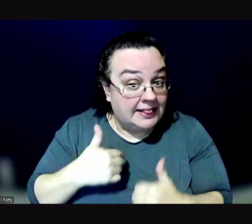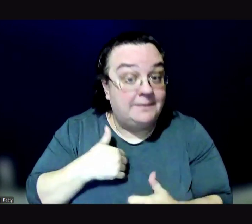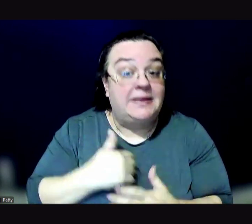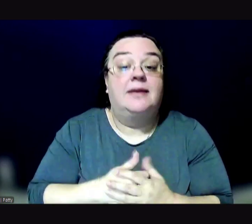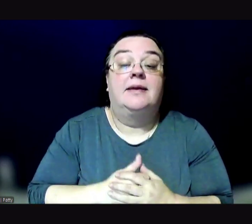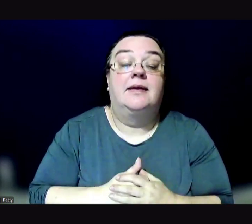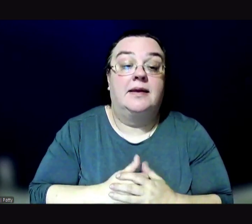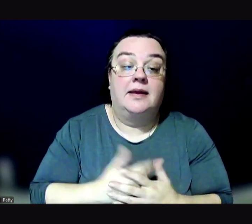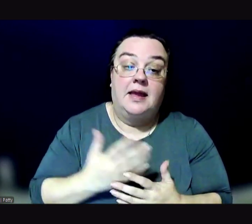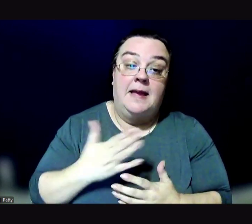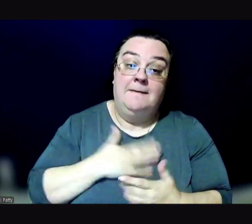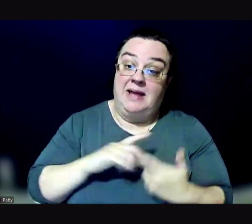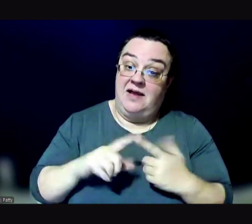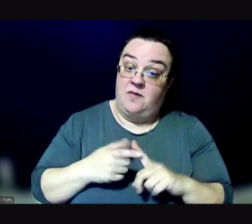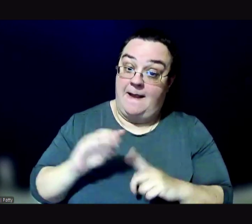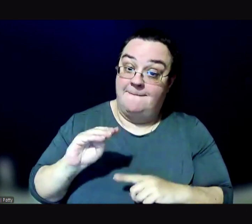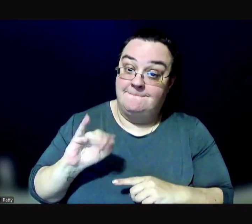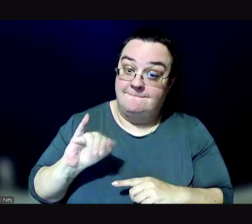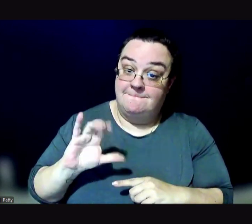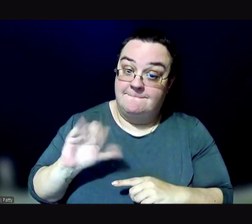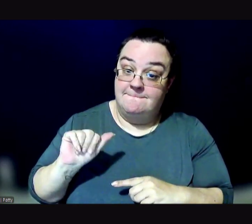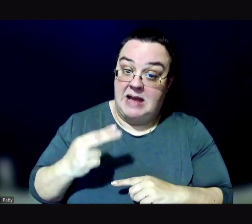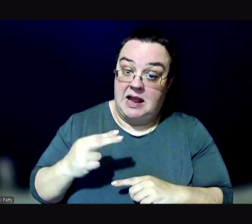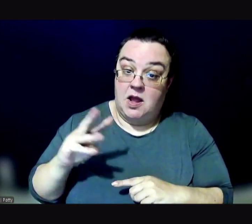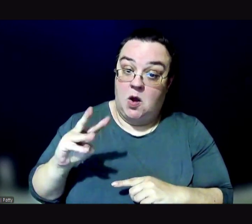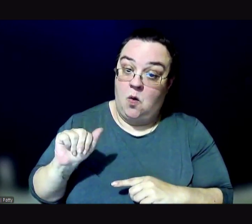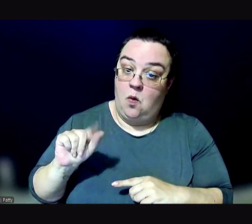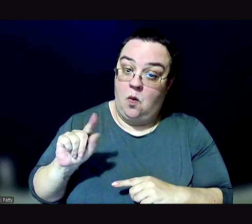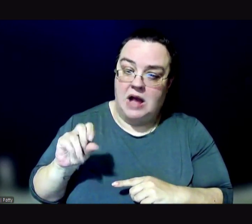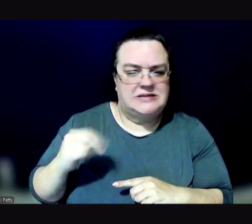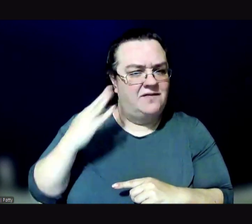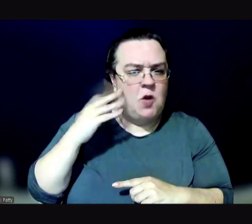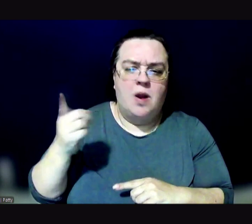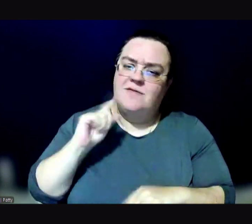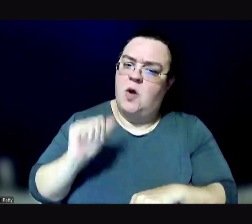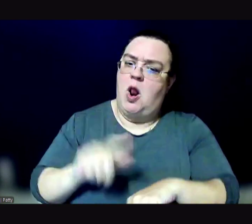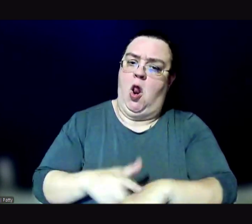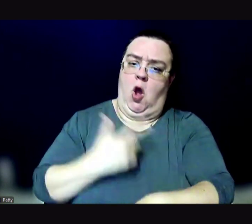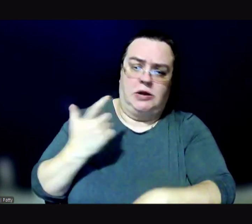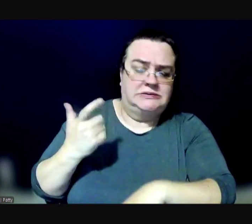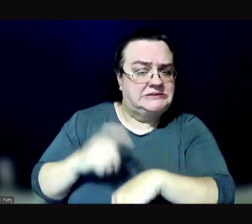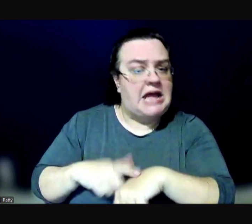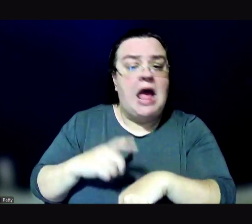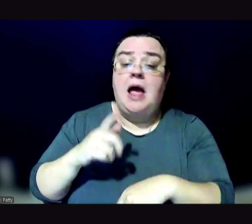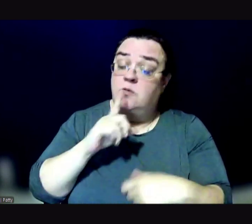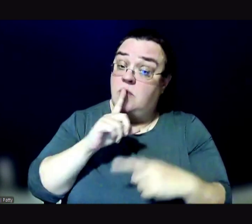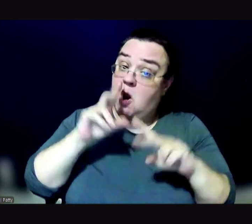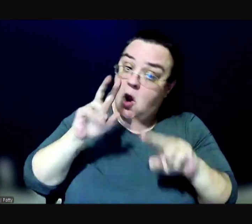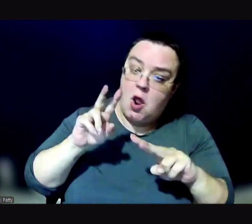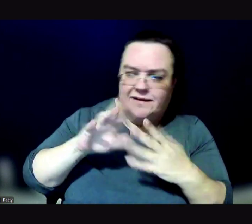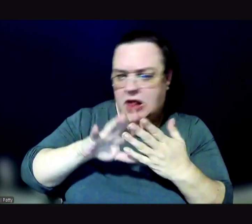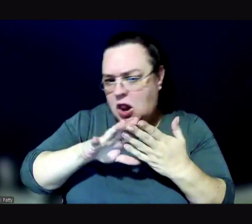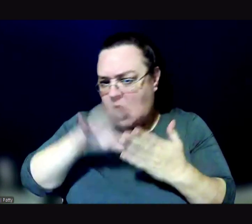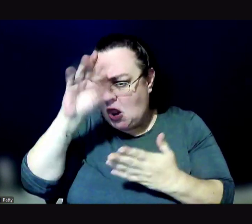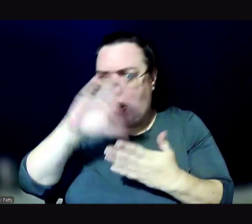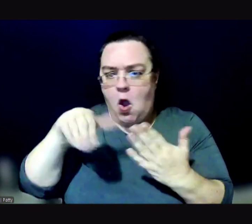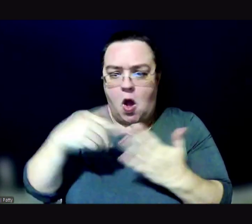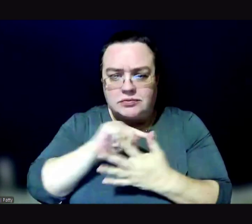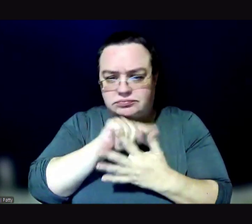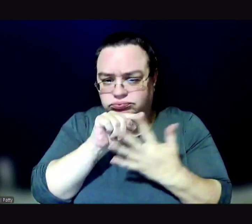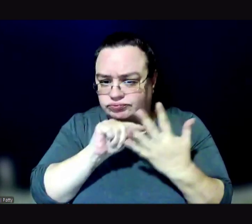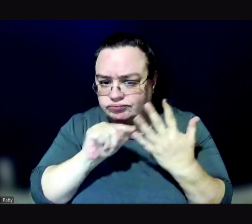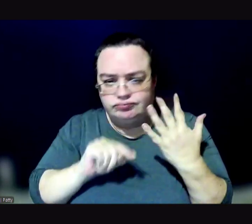my friend Michael Watson, who I've known for a long time, and I'm looking forward to learning the ins and outs of this town